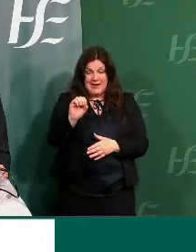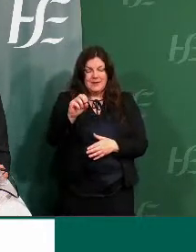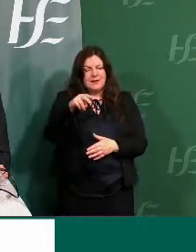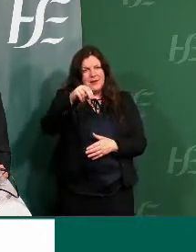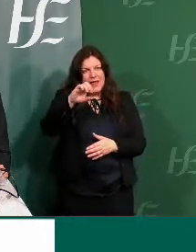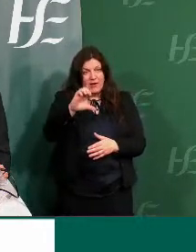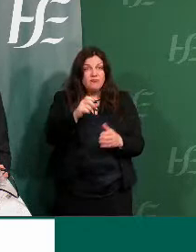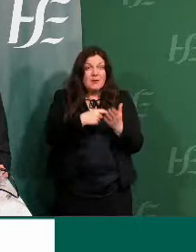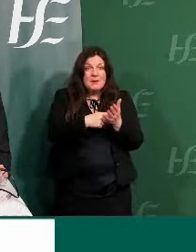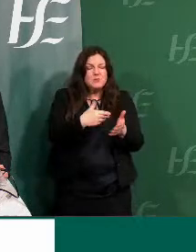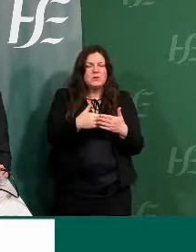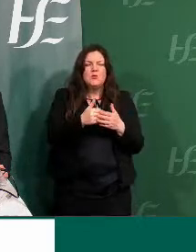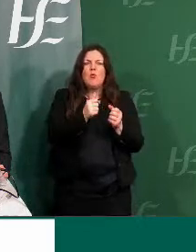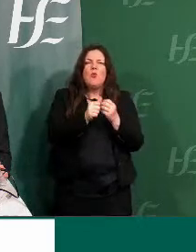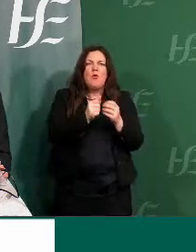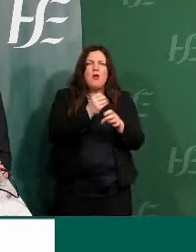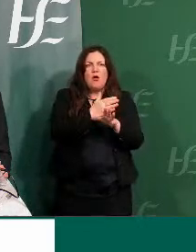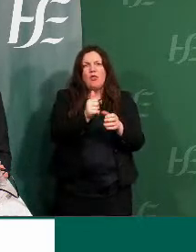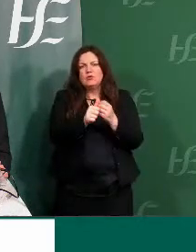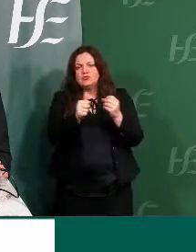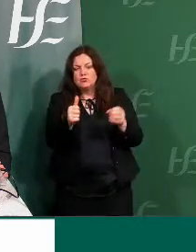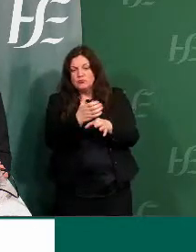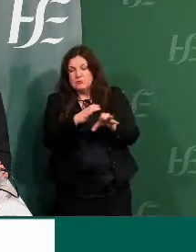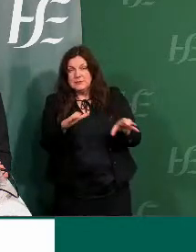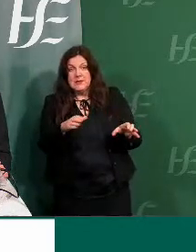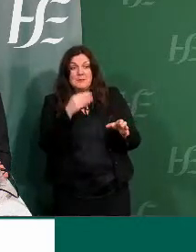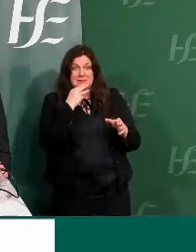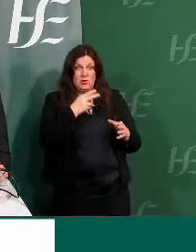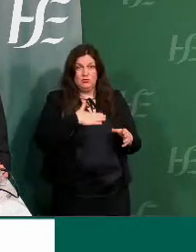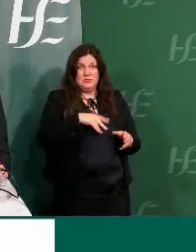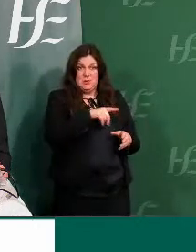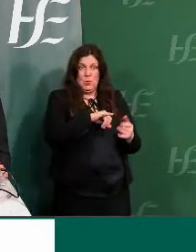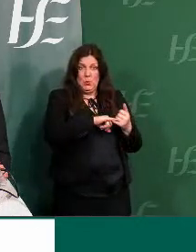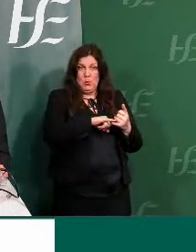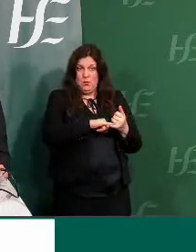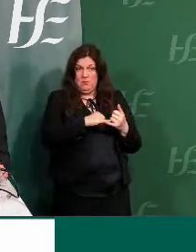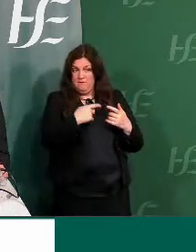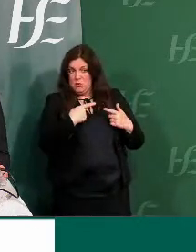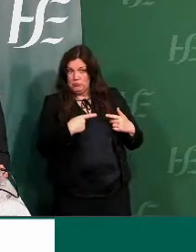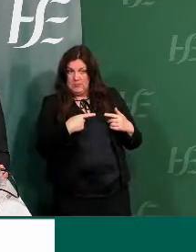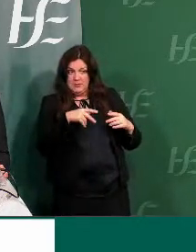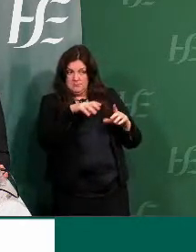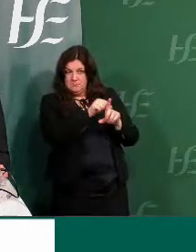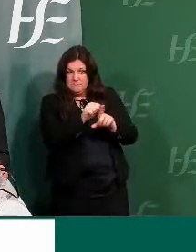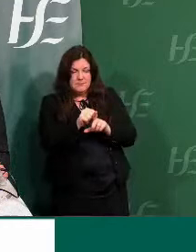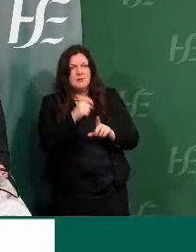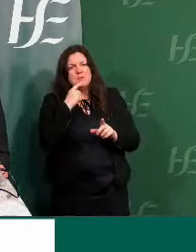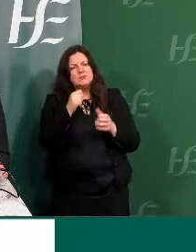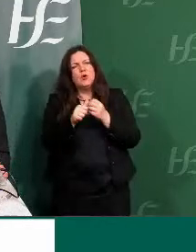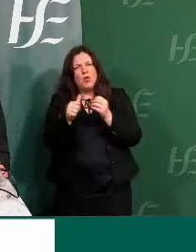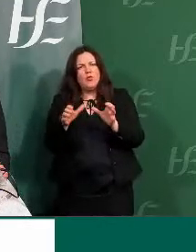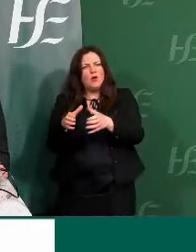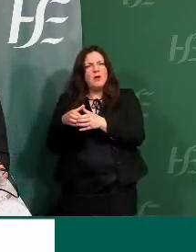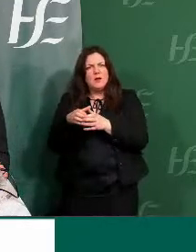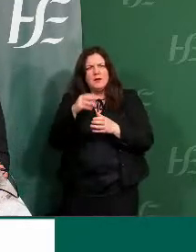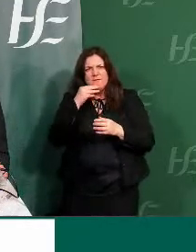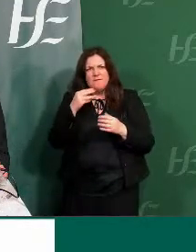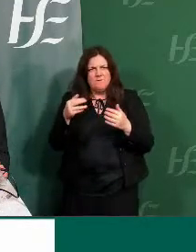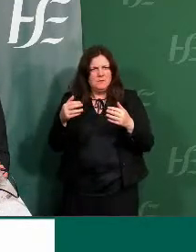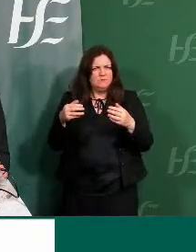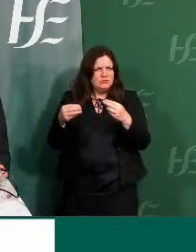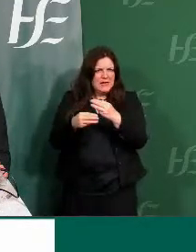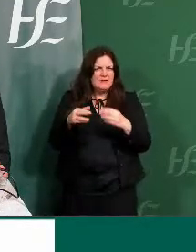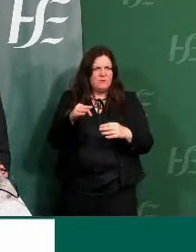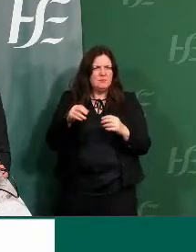other children should be offered a chance to be vaccinated because of the favourable benefit-risk profile of the vaccine to protect them from